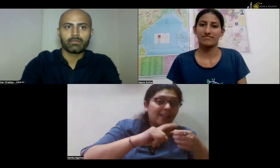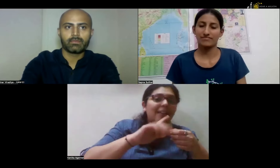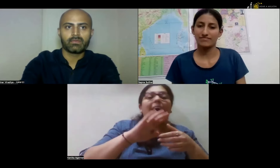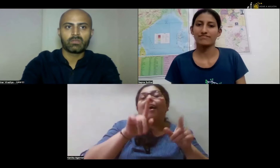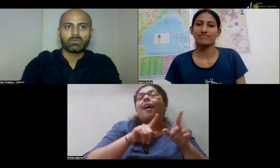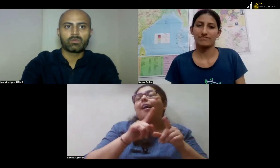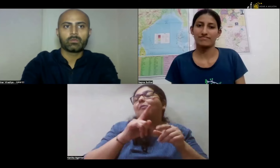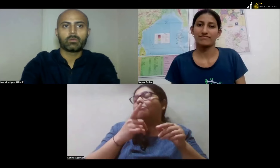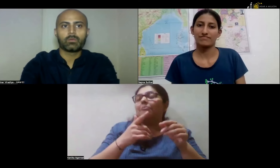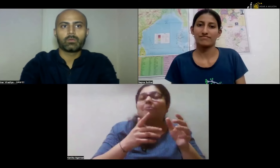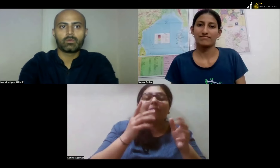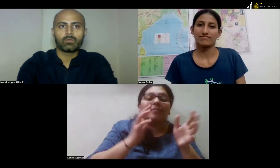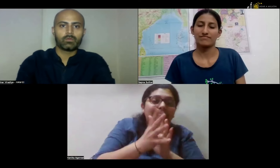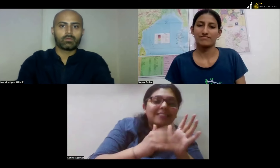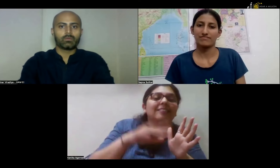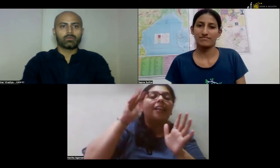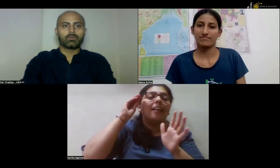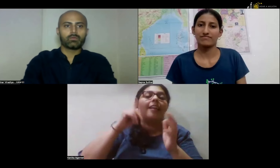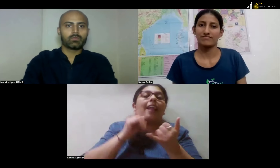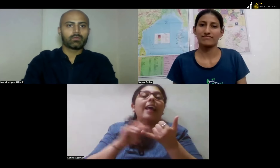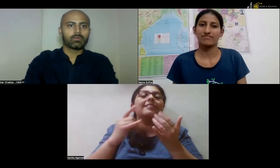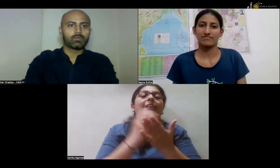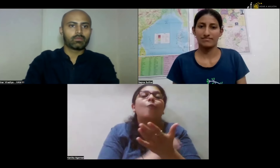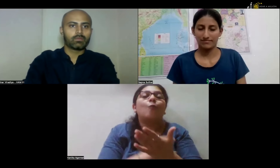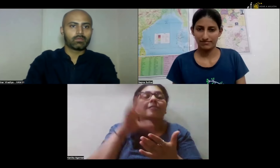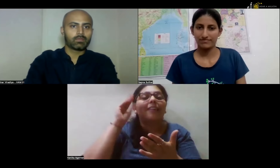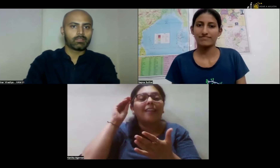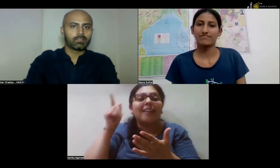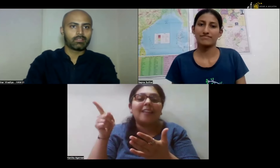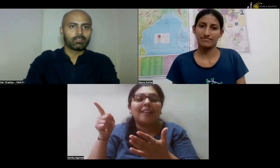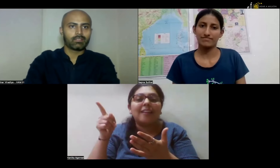doors. Even as a hearing person,